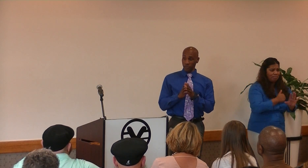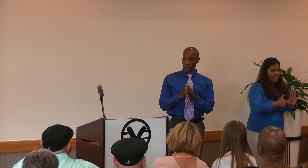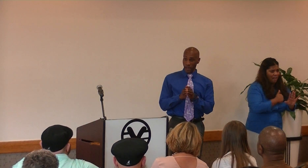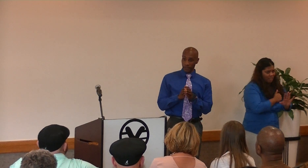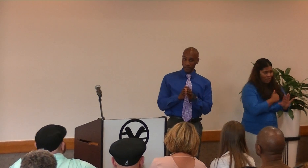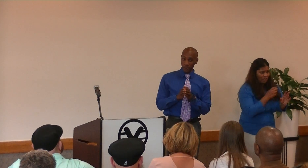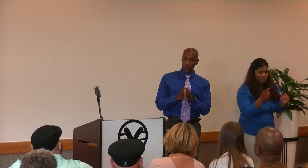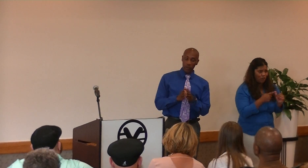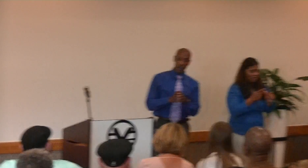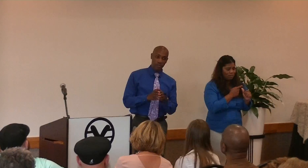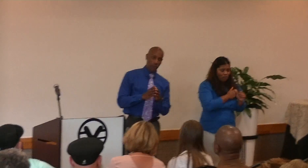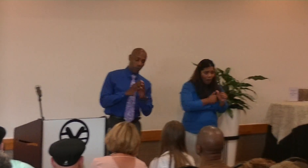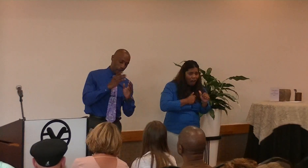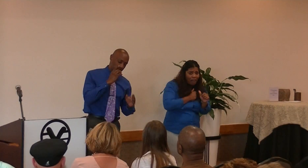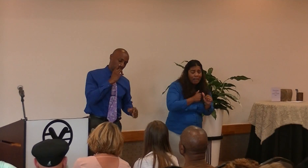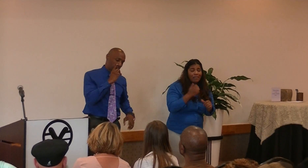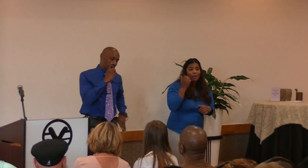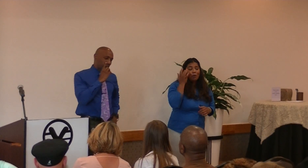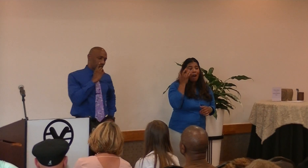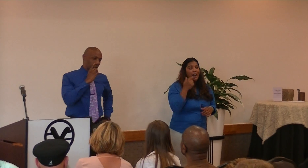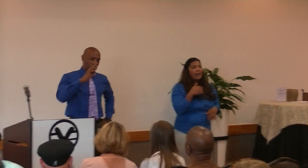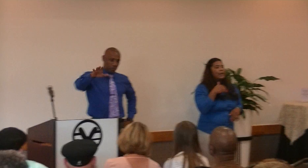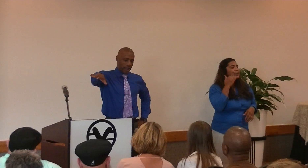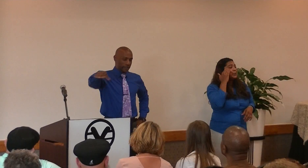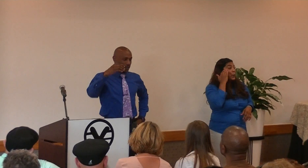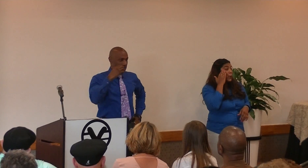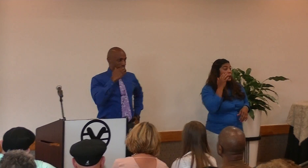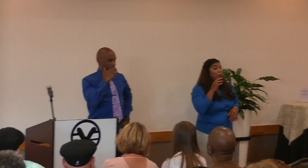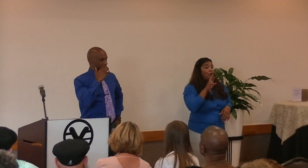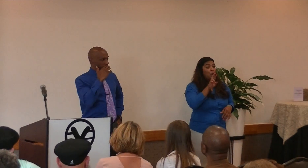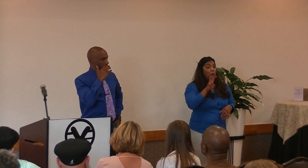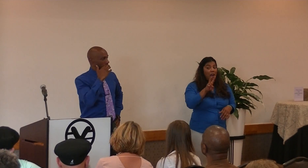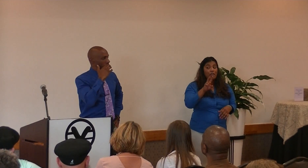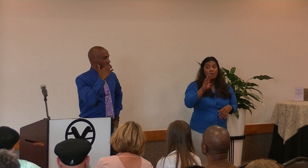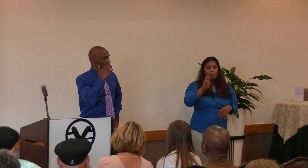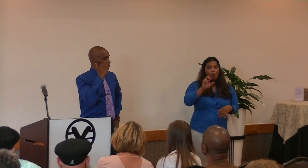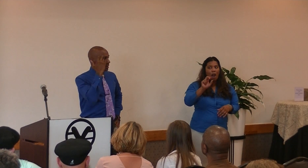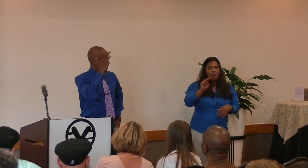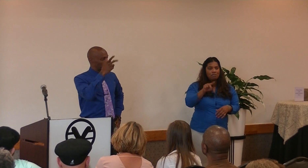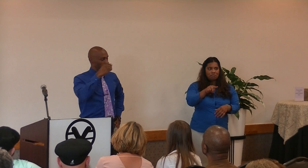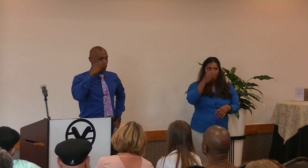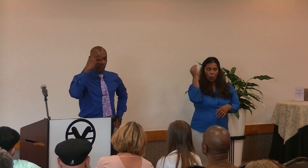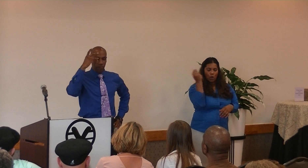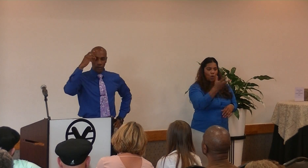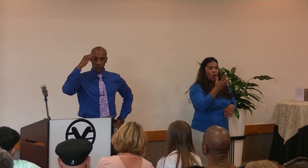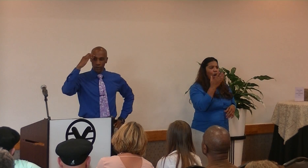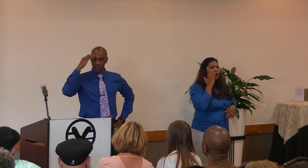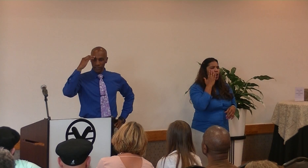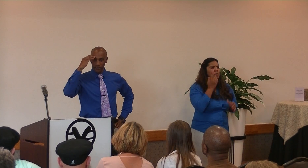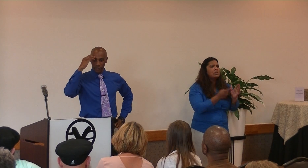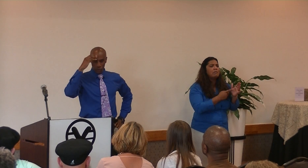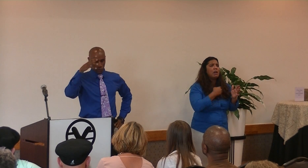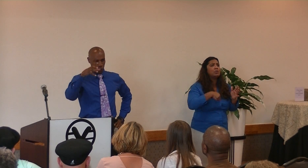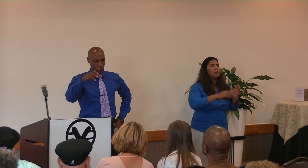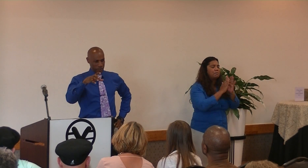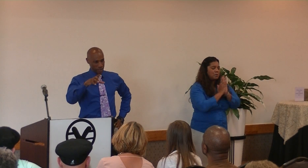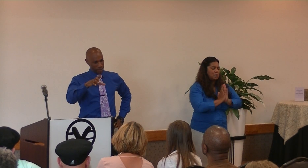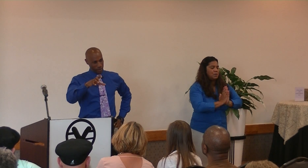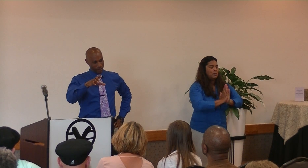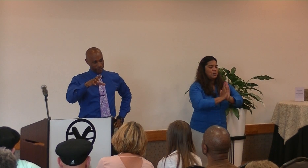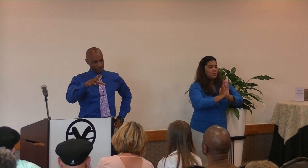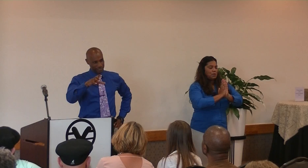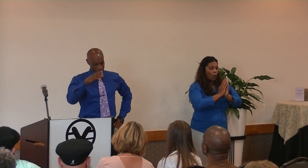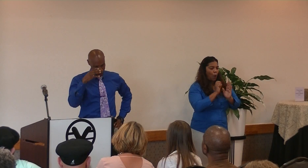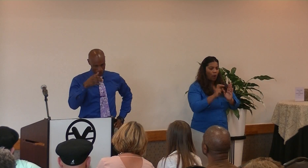right off the bat. Because, you know, Reverend Brian can attest to this. Sometimes we get into that prayerful mode of, this is what we're going to